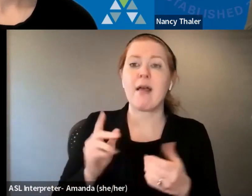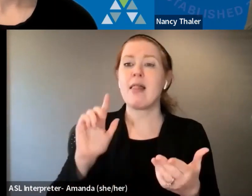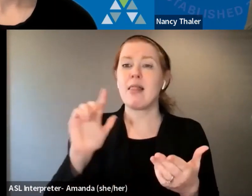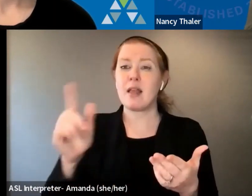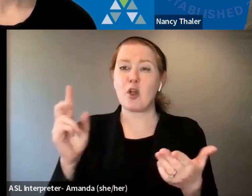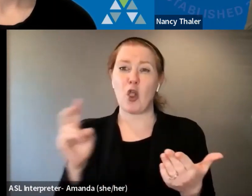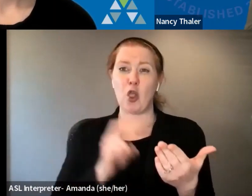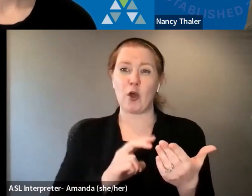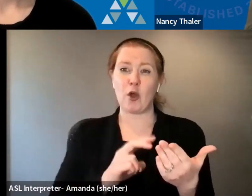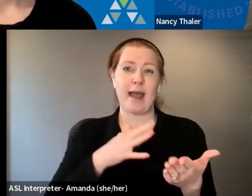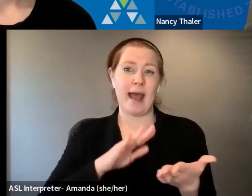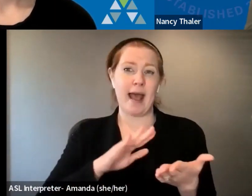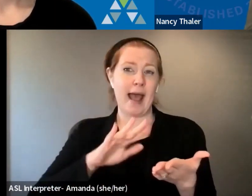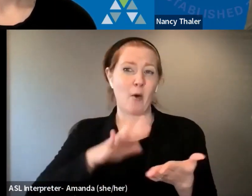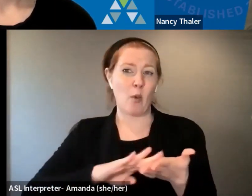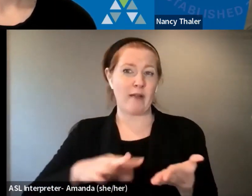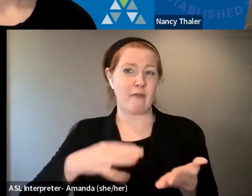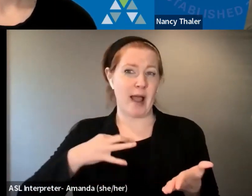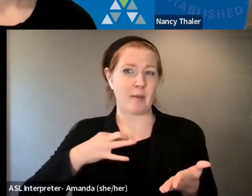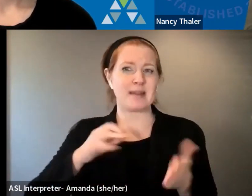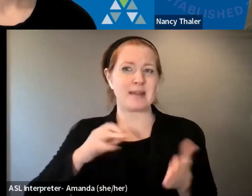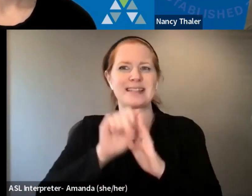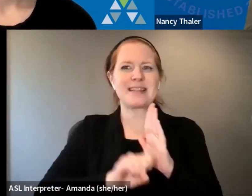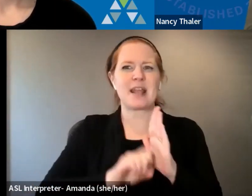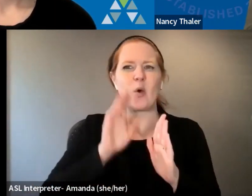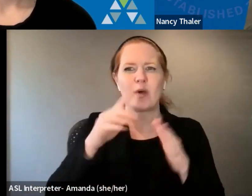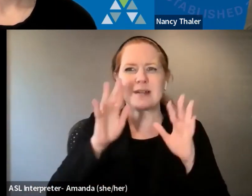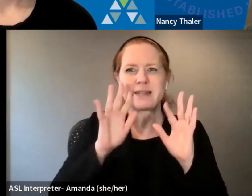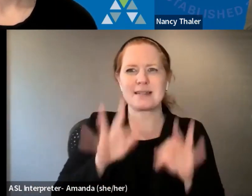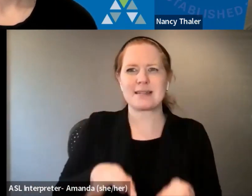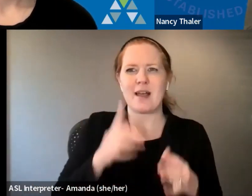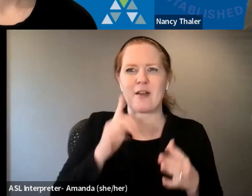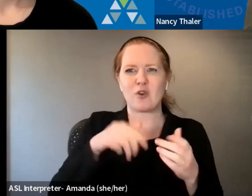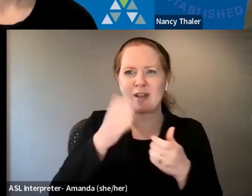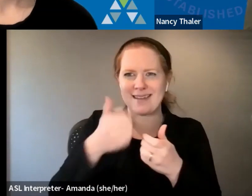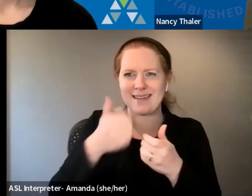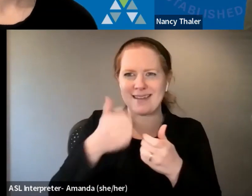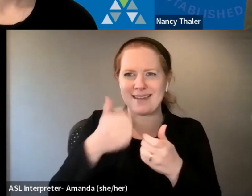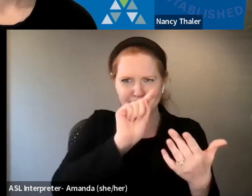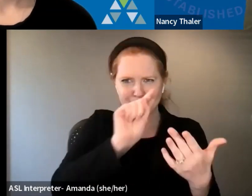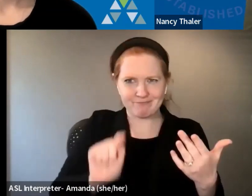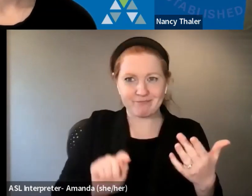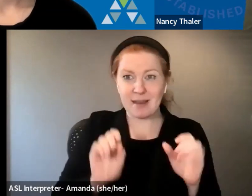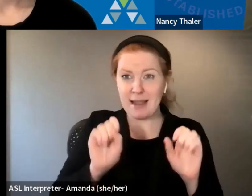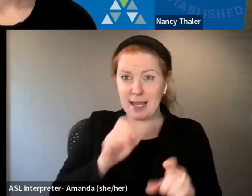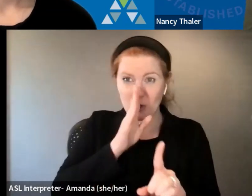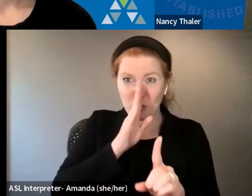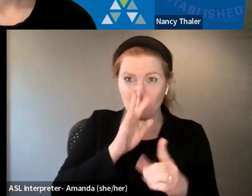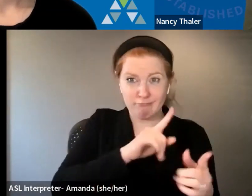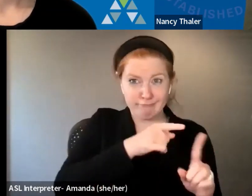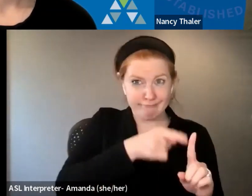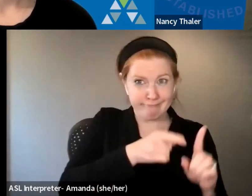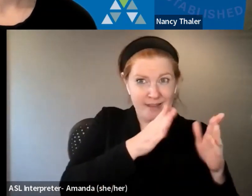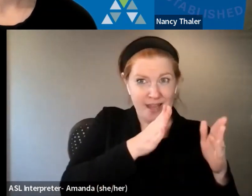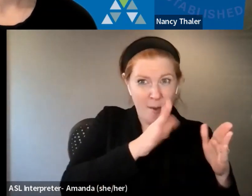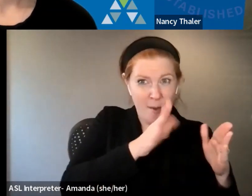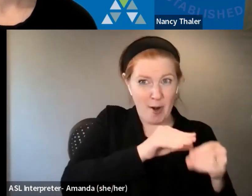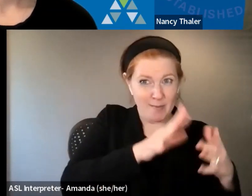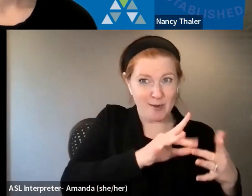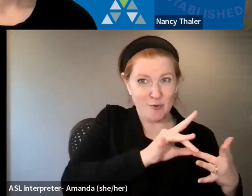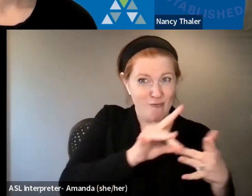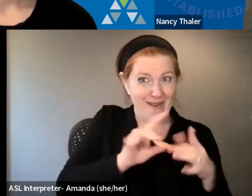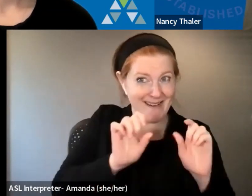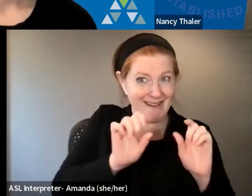state will decide for each of those services whether they can be directed by the participant. So